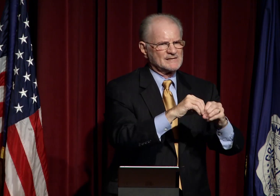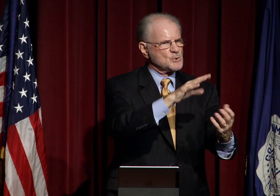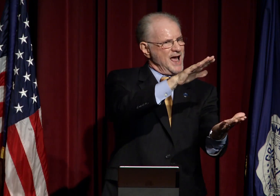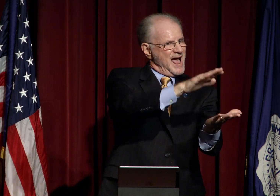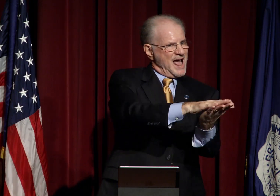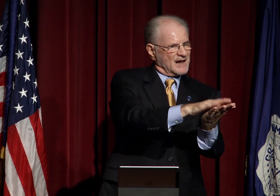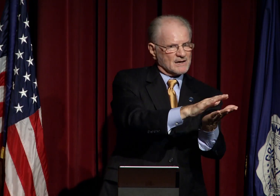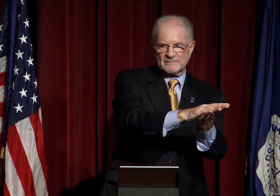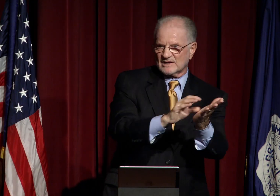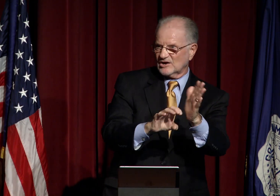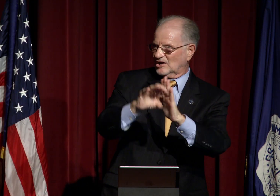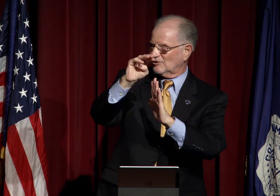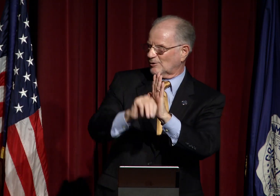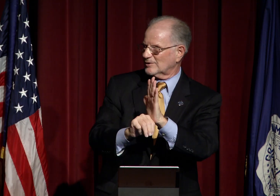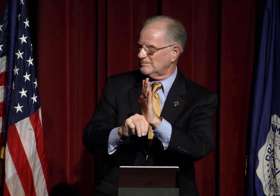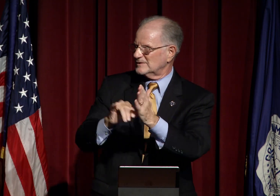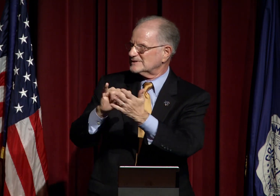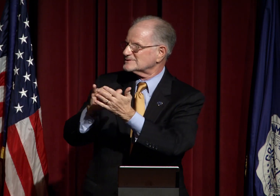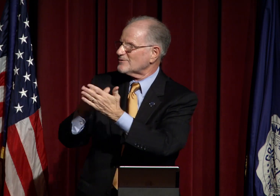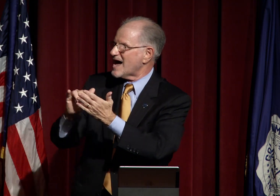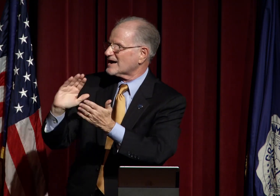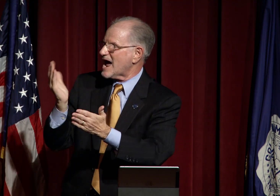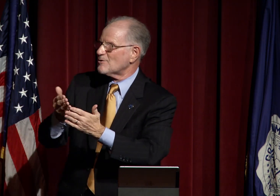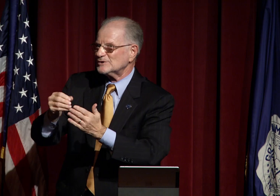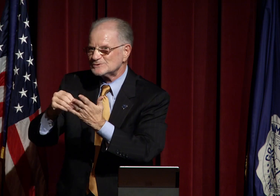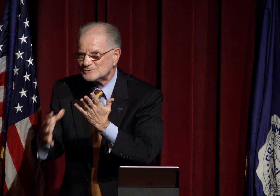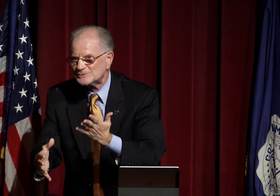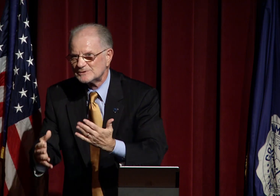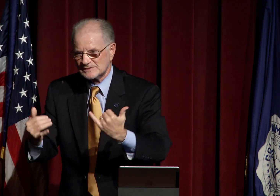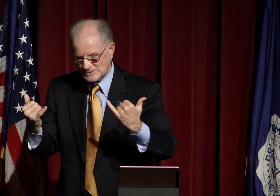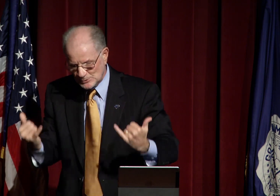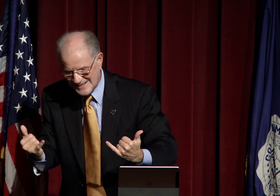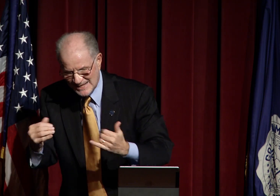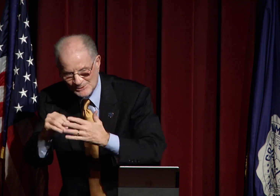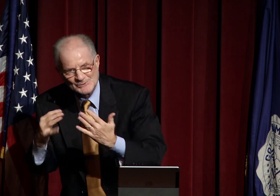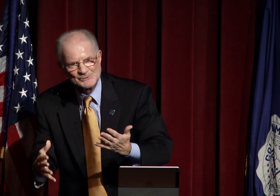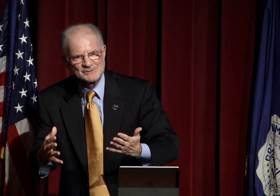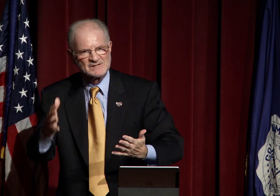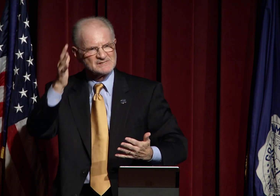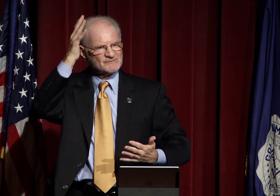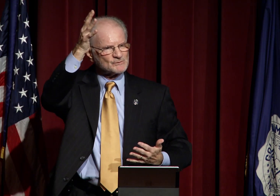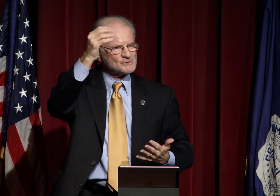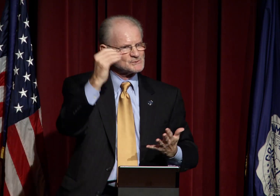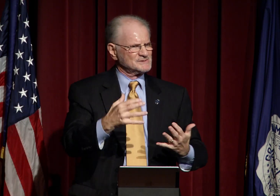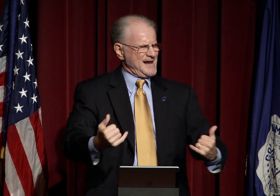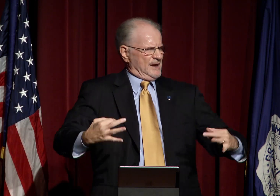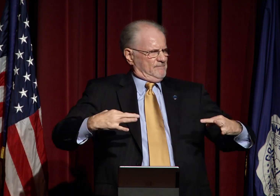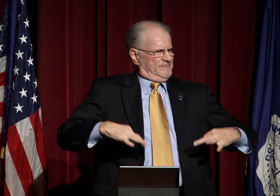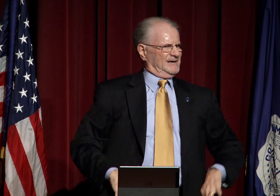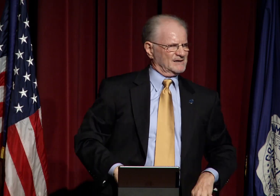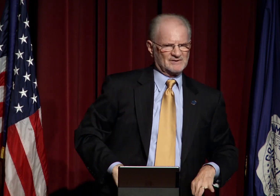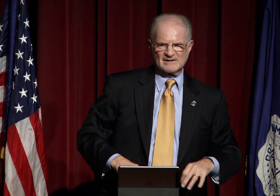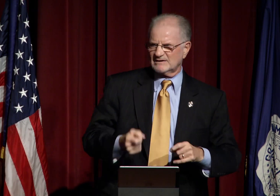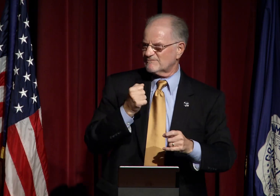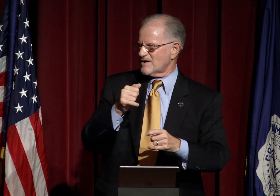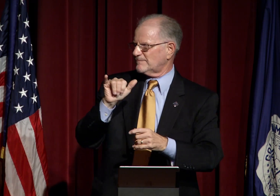can integrate that into the campus curriculum so that our students, both present and future,